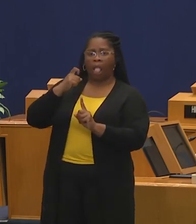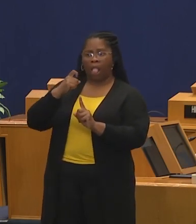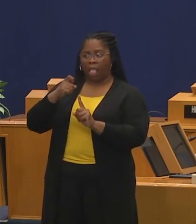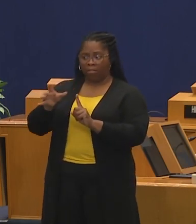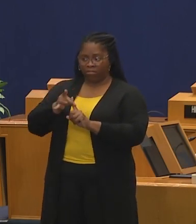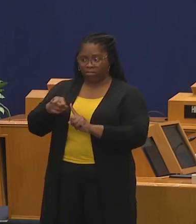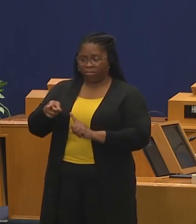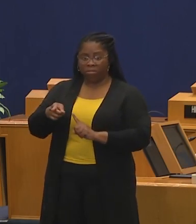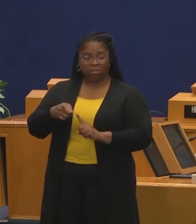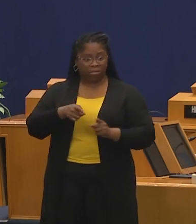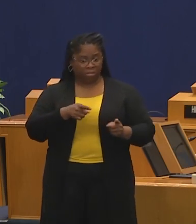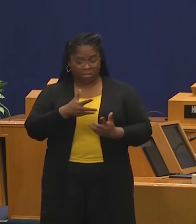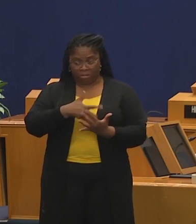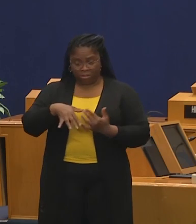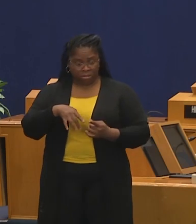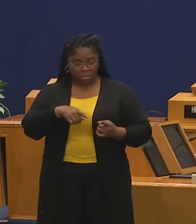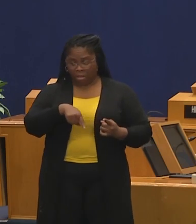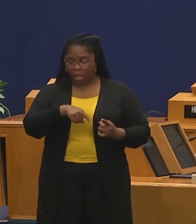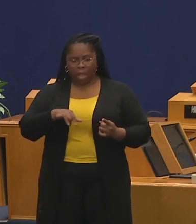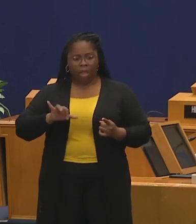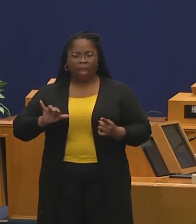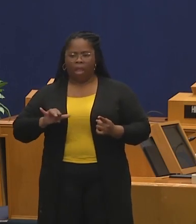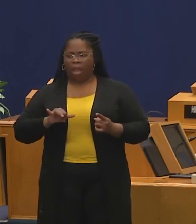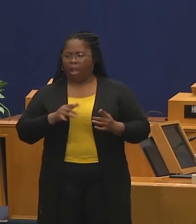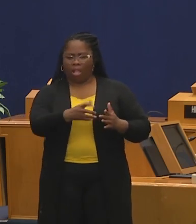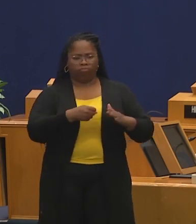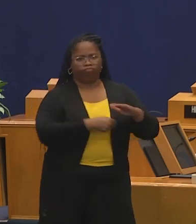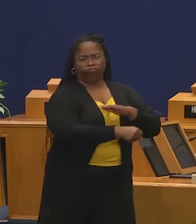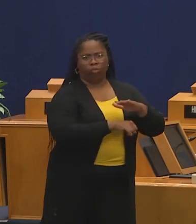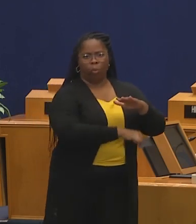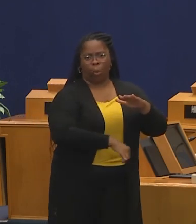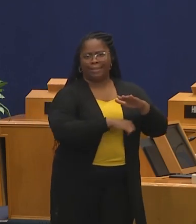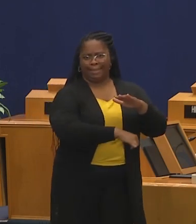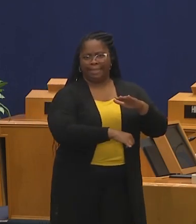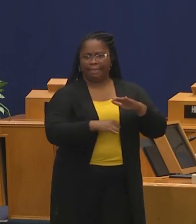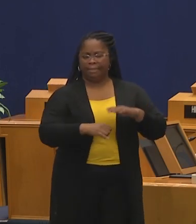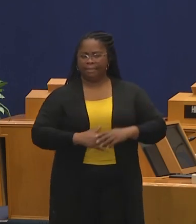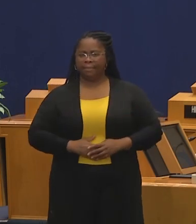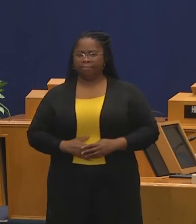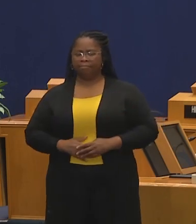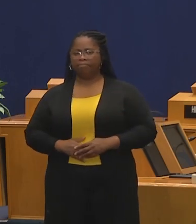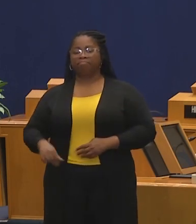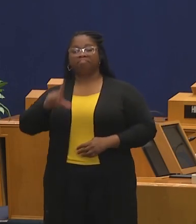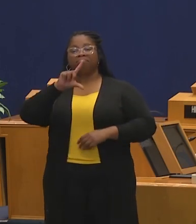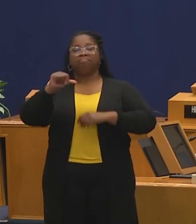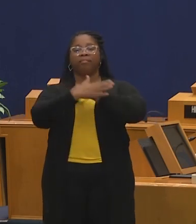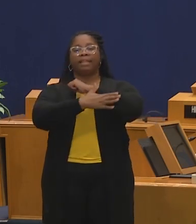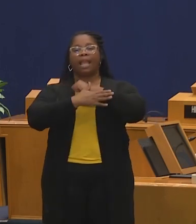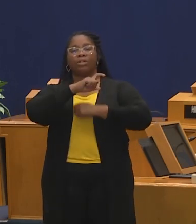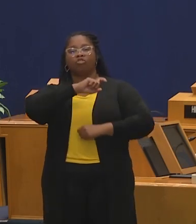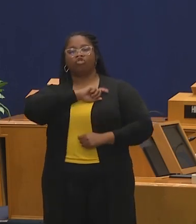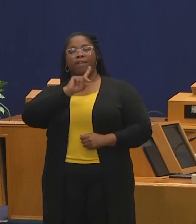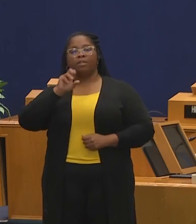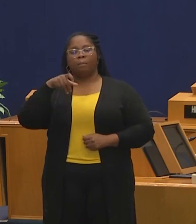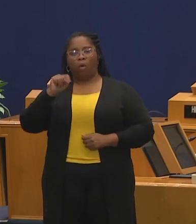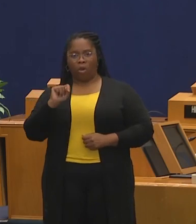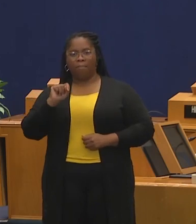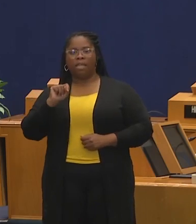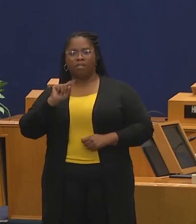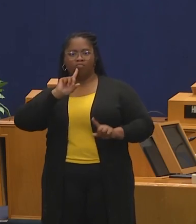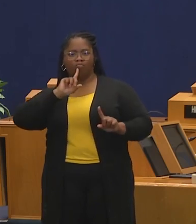are in fact quarantined once they've been exposed. The LA County Sheriff Department